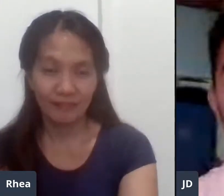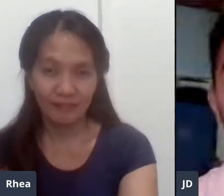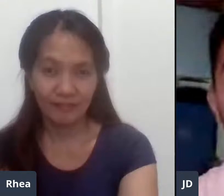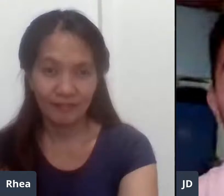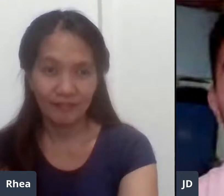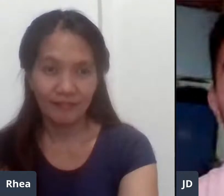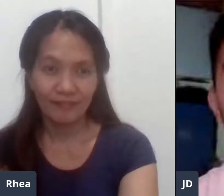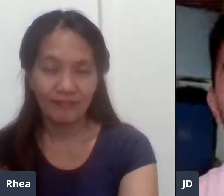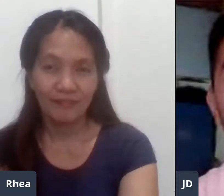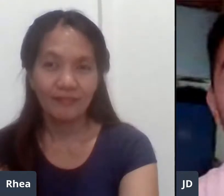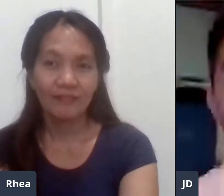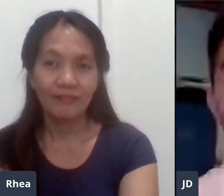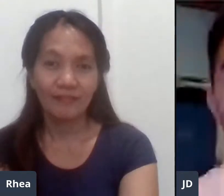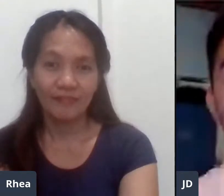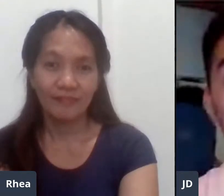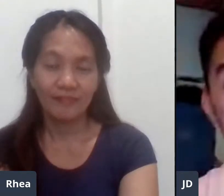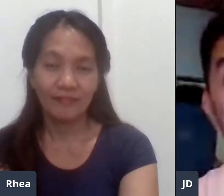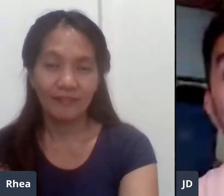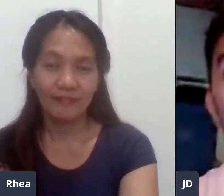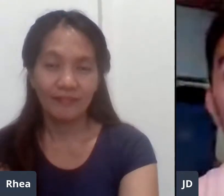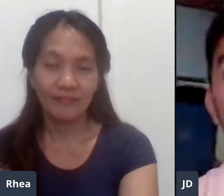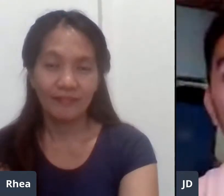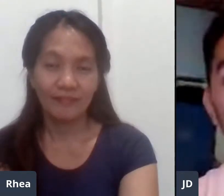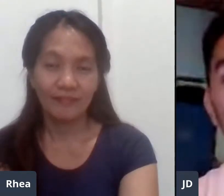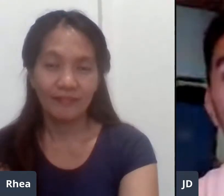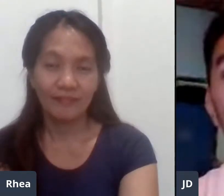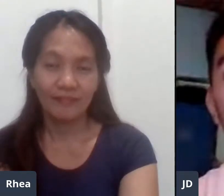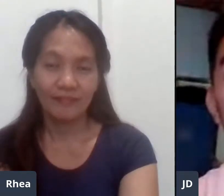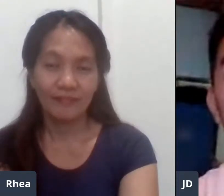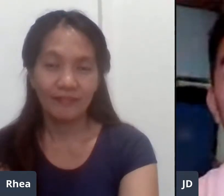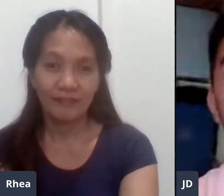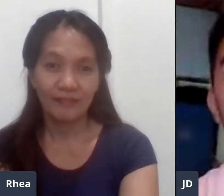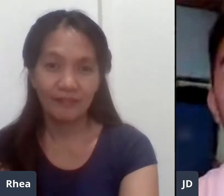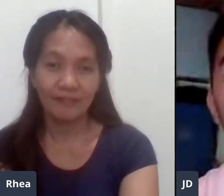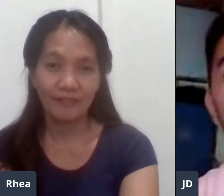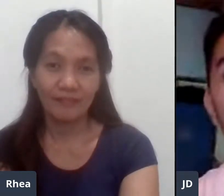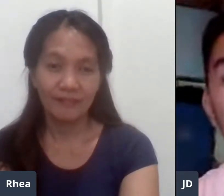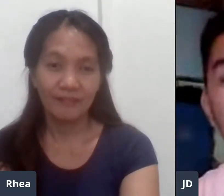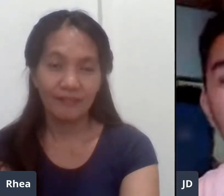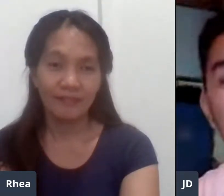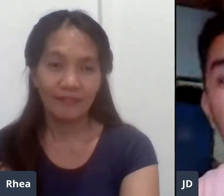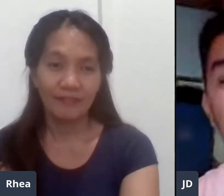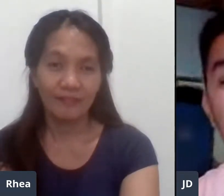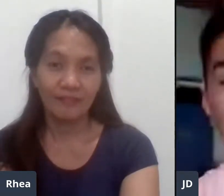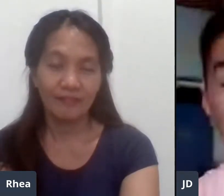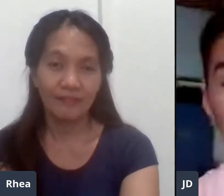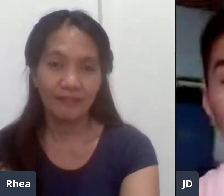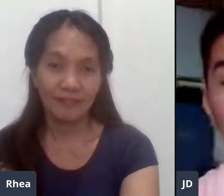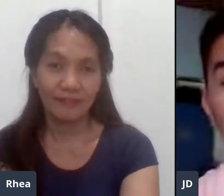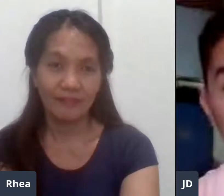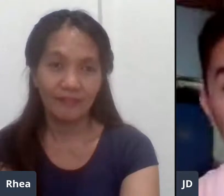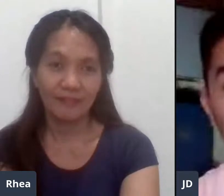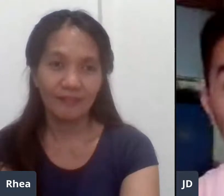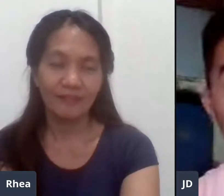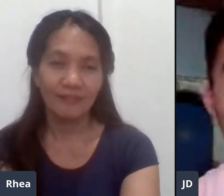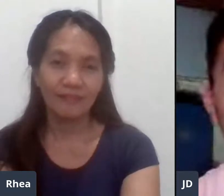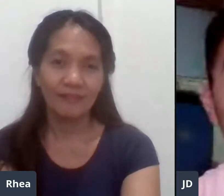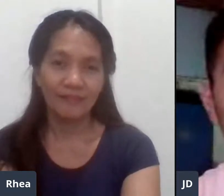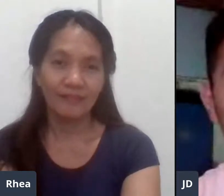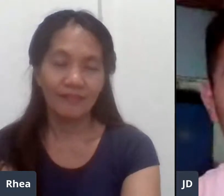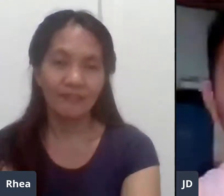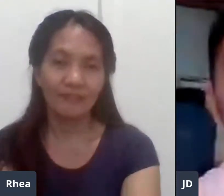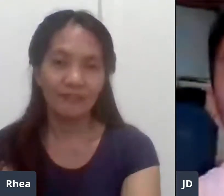lang, no, all the slide deck or the PowerPoint presentation of Ma'am Rhea Namol will